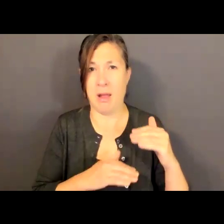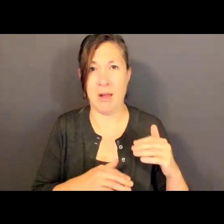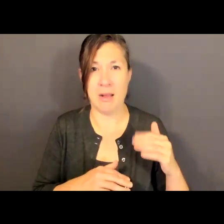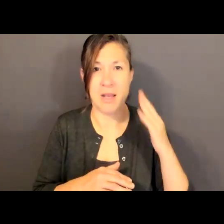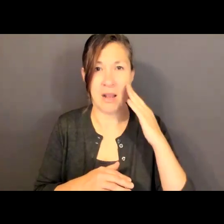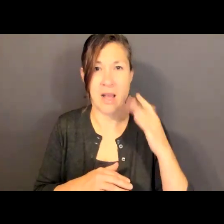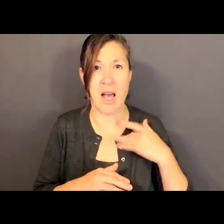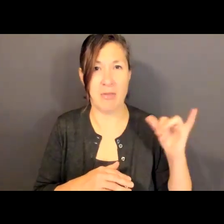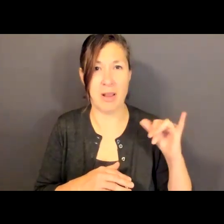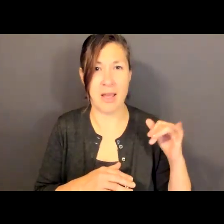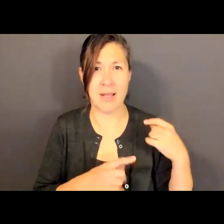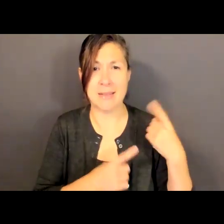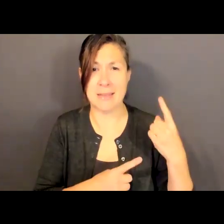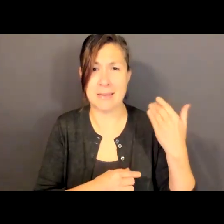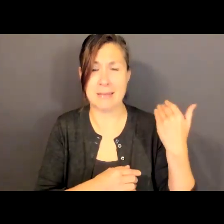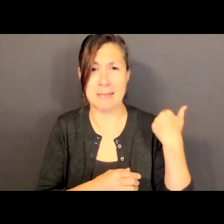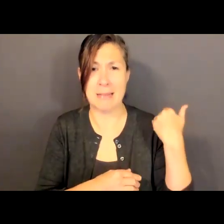night. But anyway,